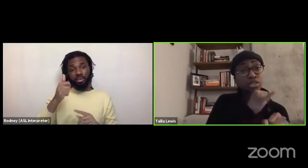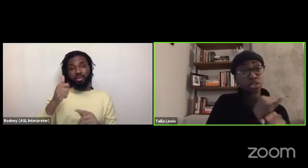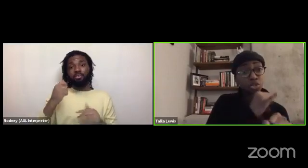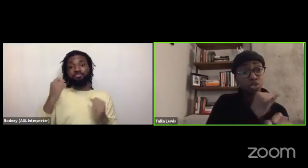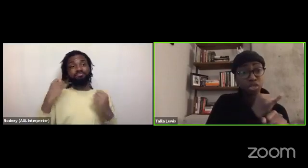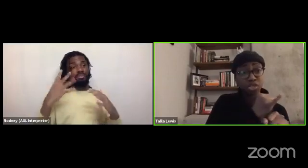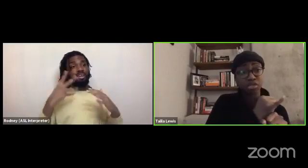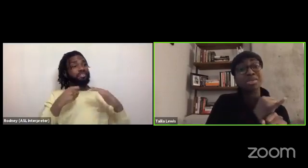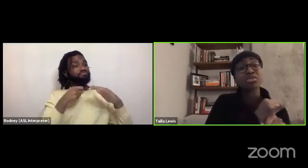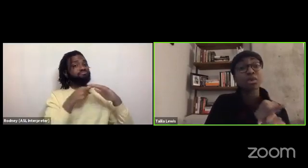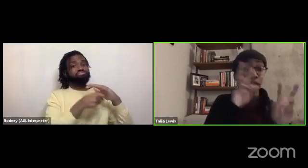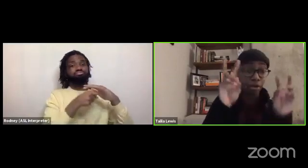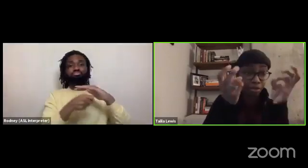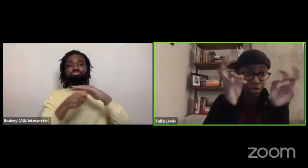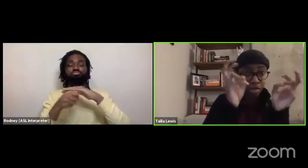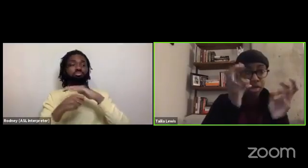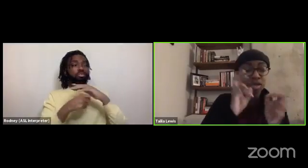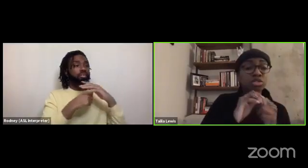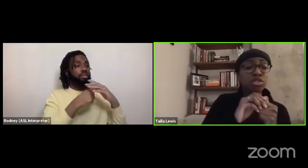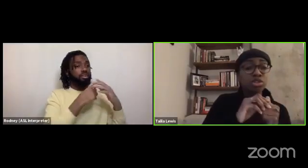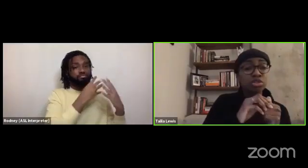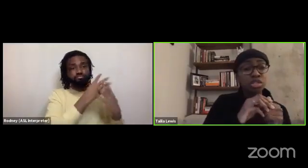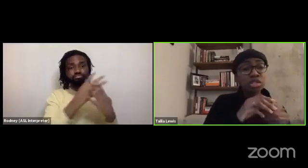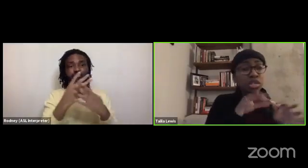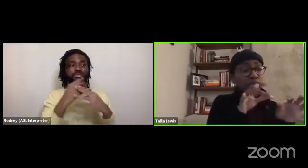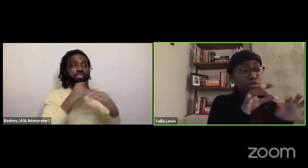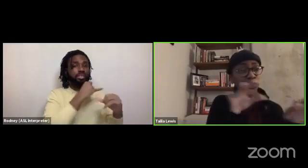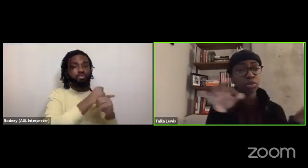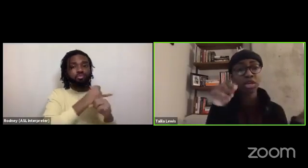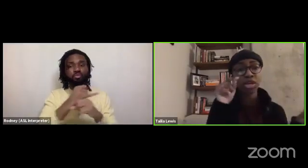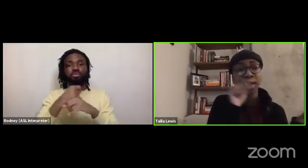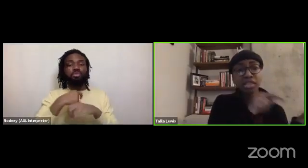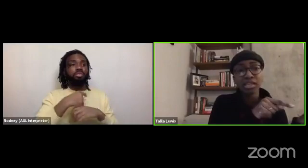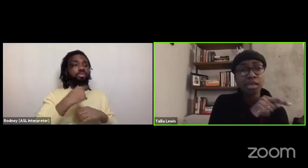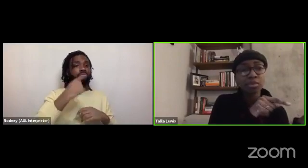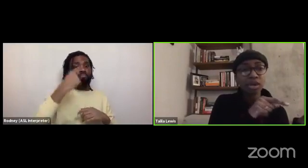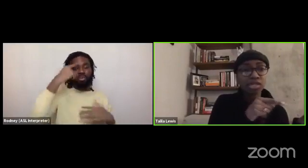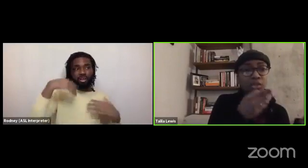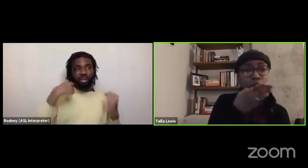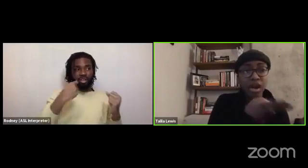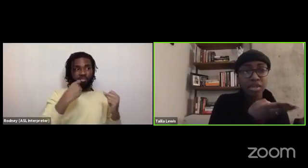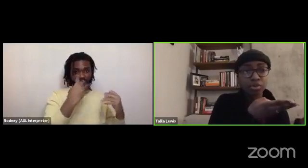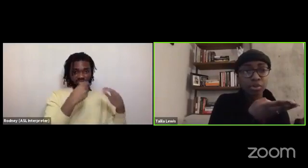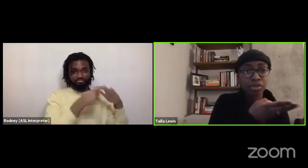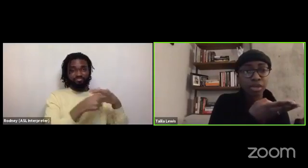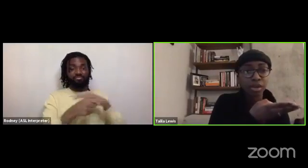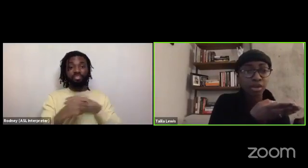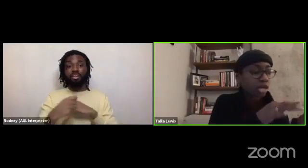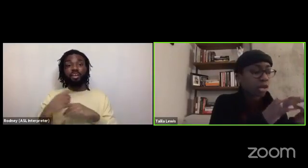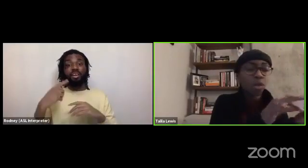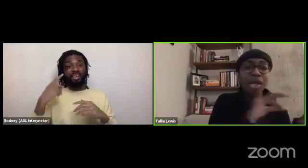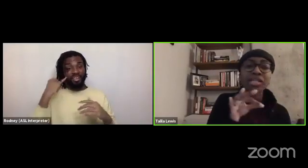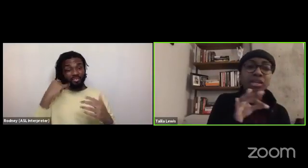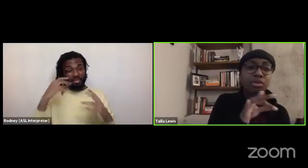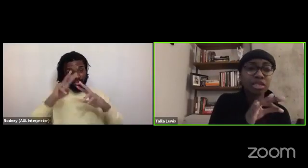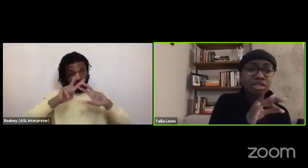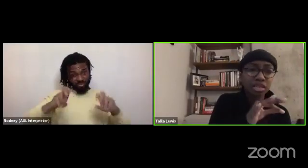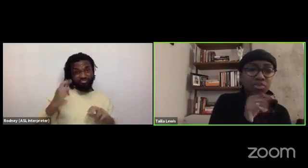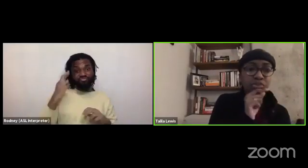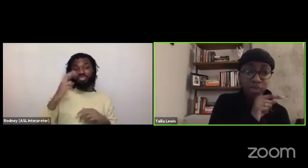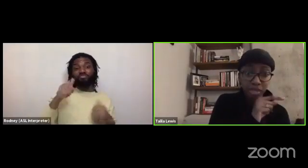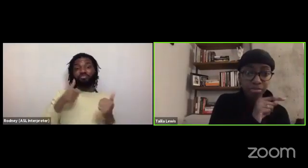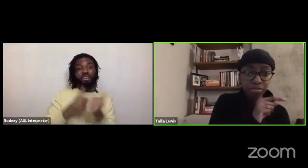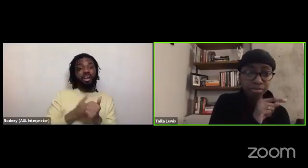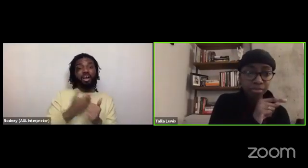in institutions, mental health institutions, if you look at the label as to why they were there, it quite literally